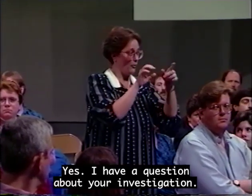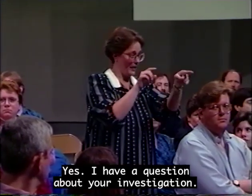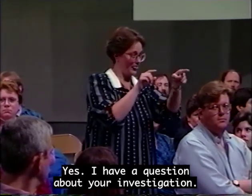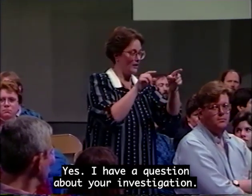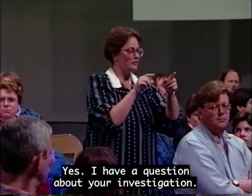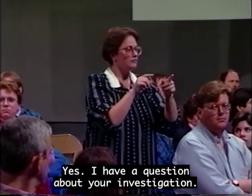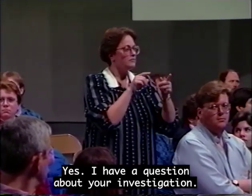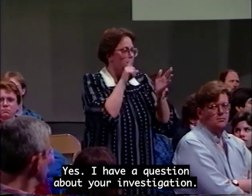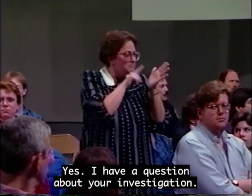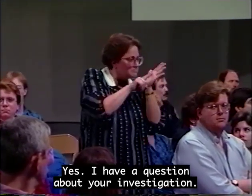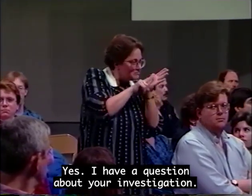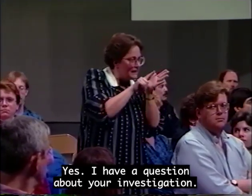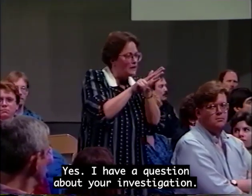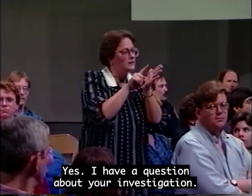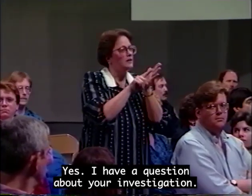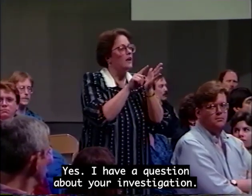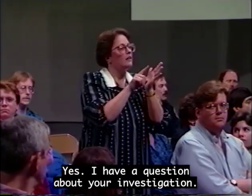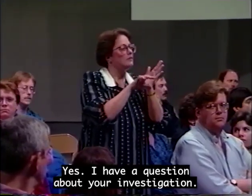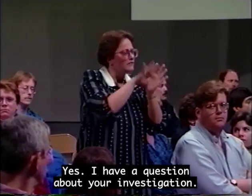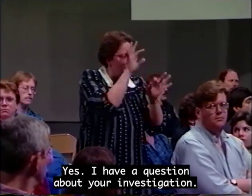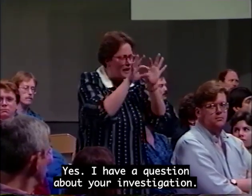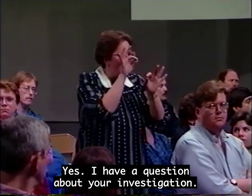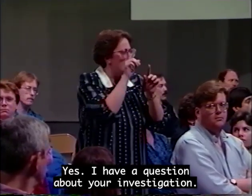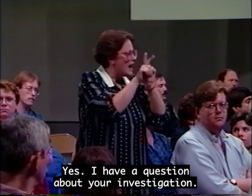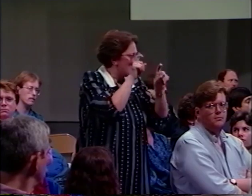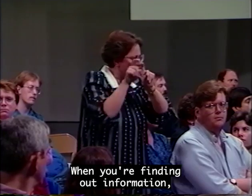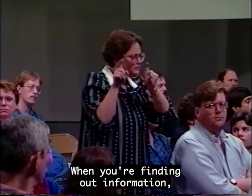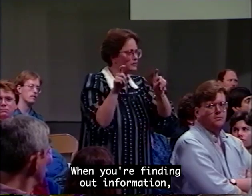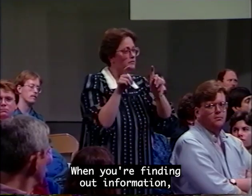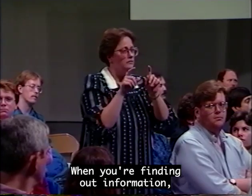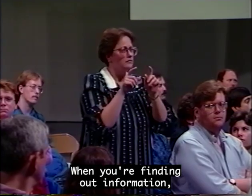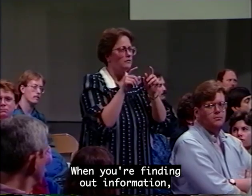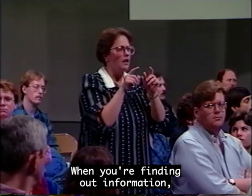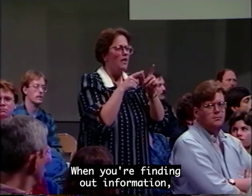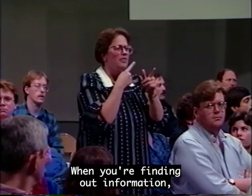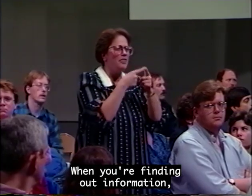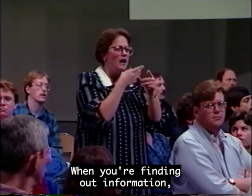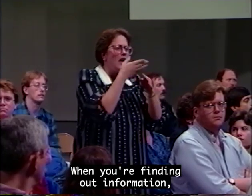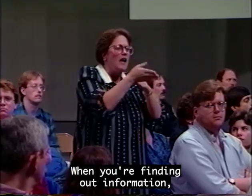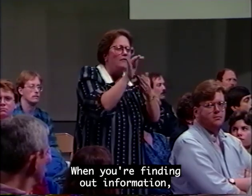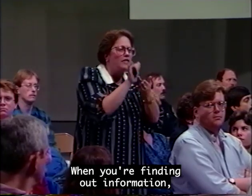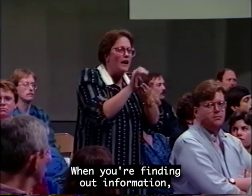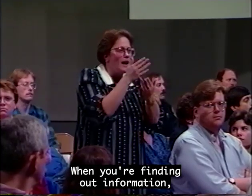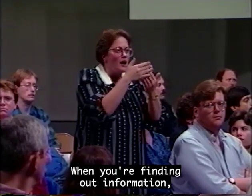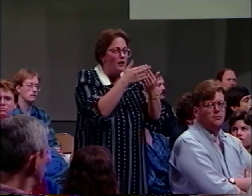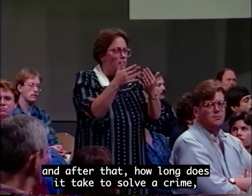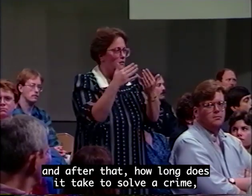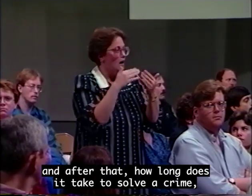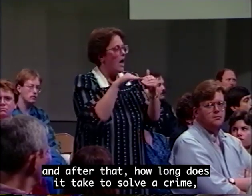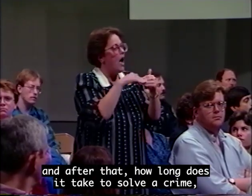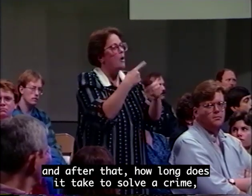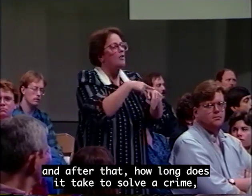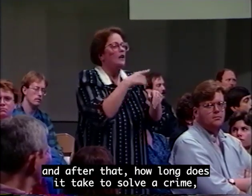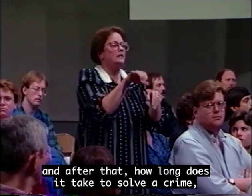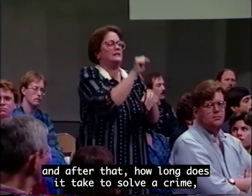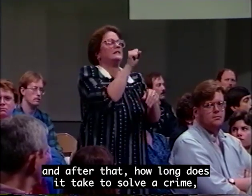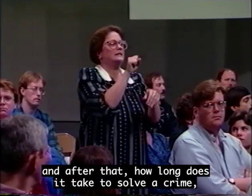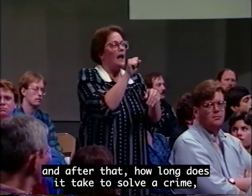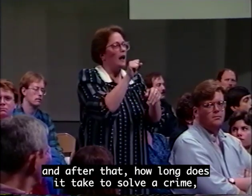Yes, I have a question about your investigation. When you're finding out information, and after